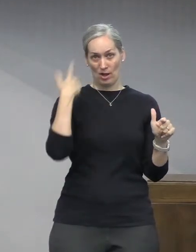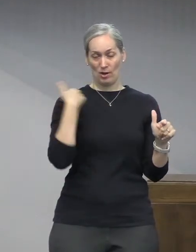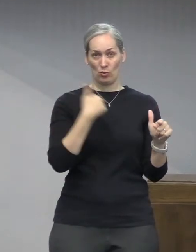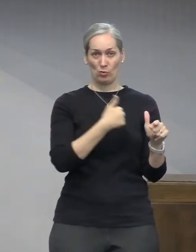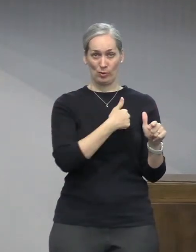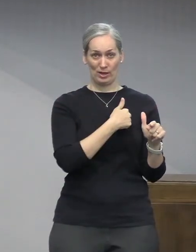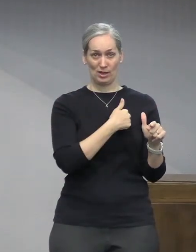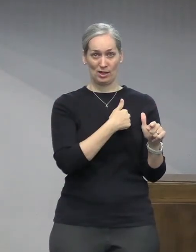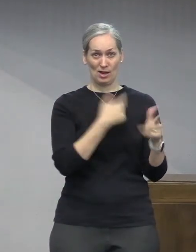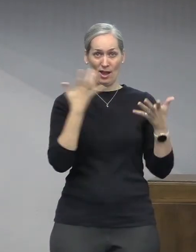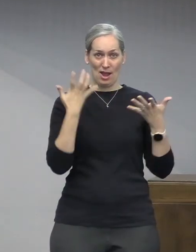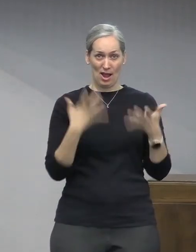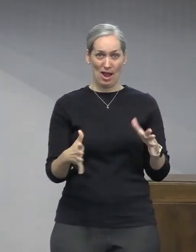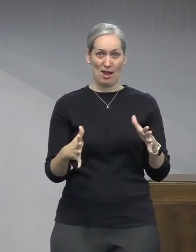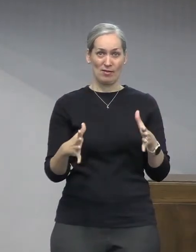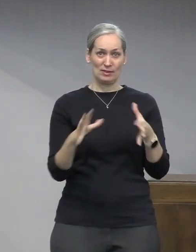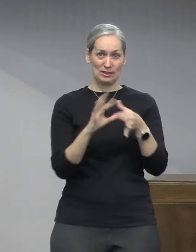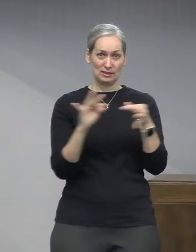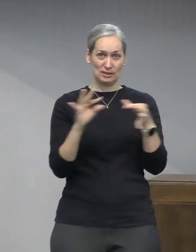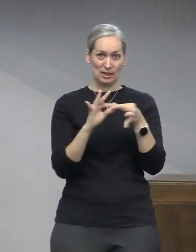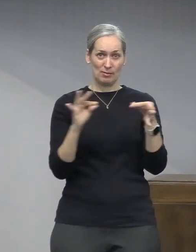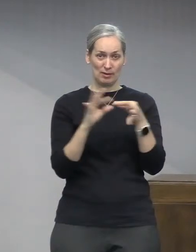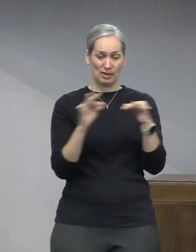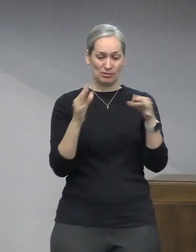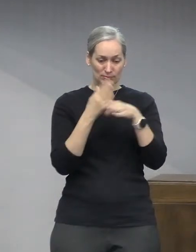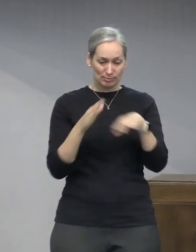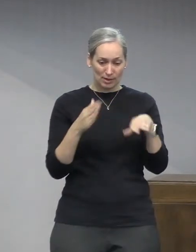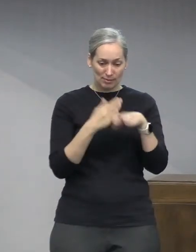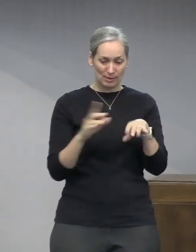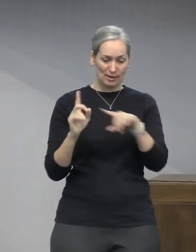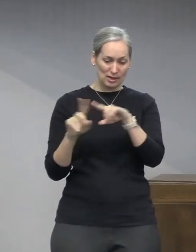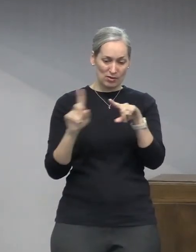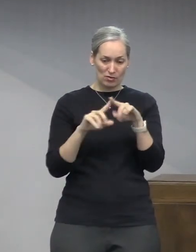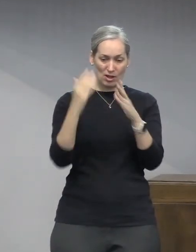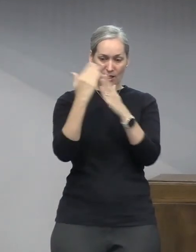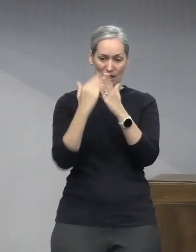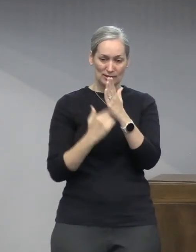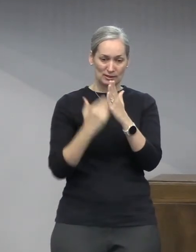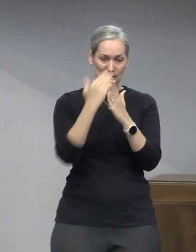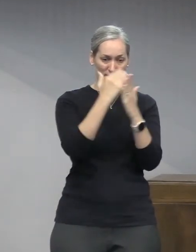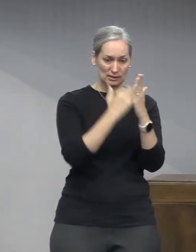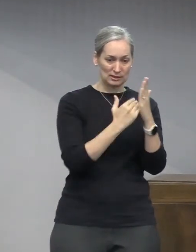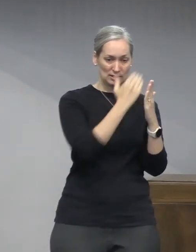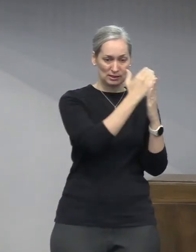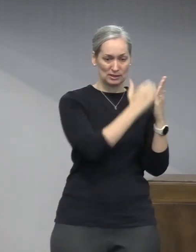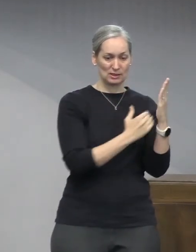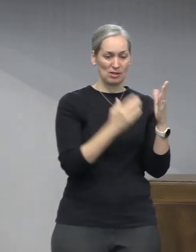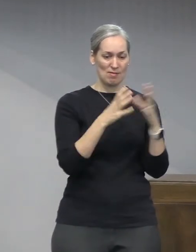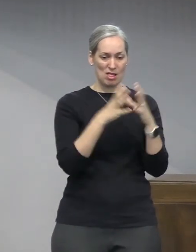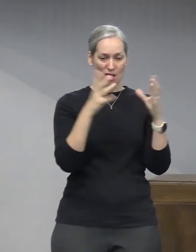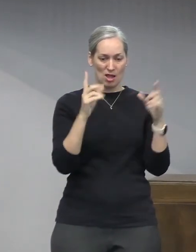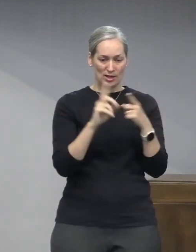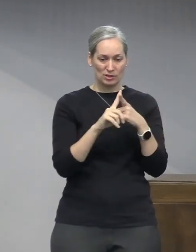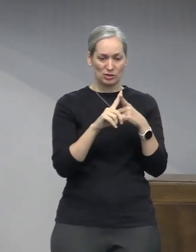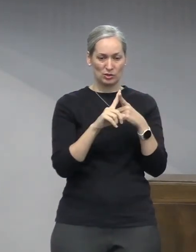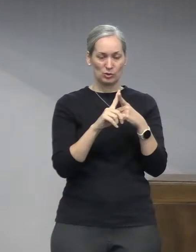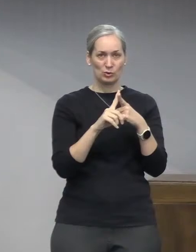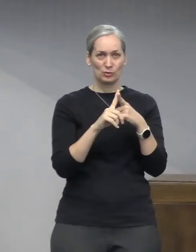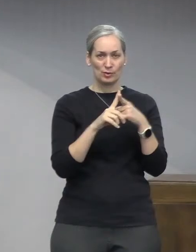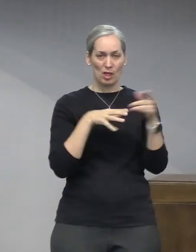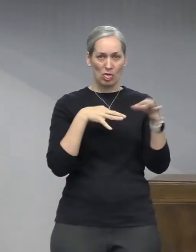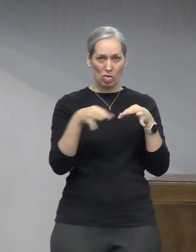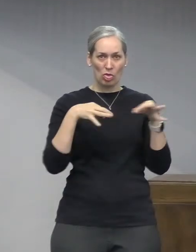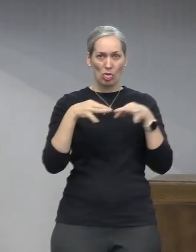broken up this statement into numerous lessons, because there's so much to unpack out of